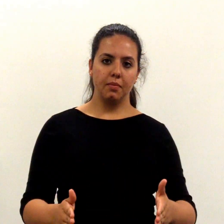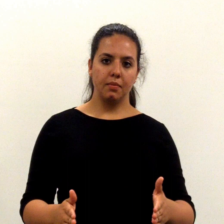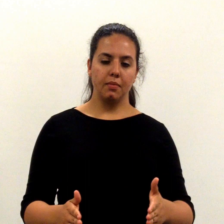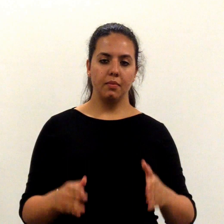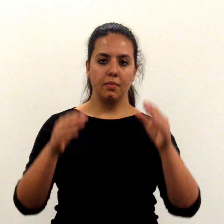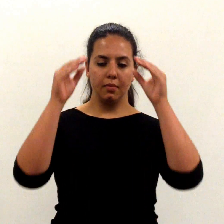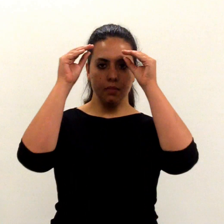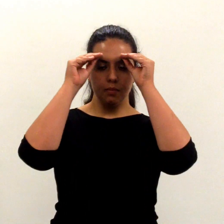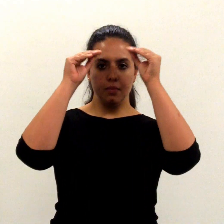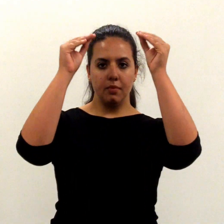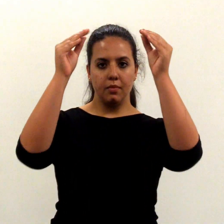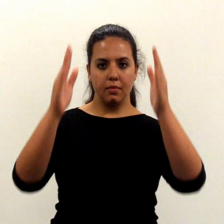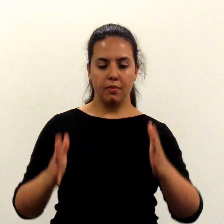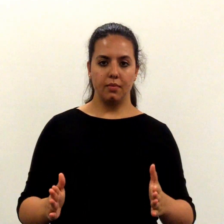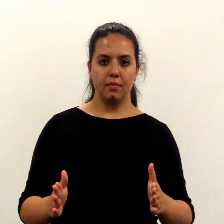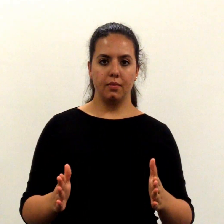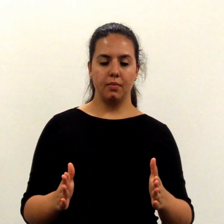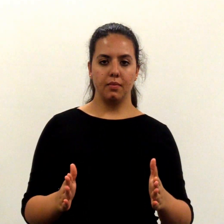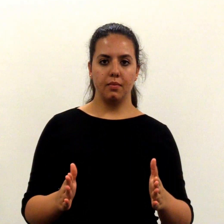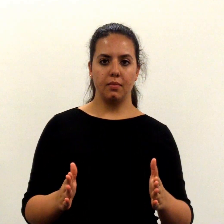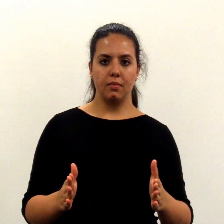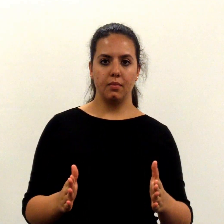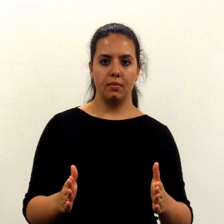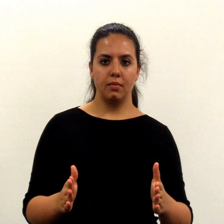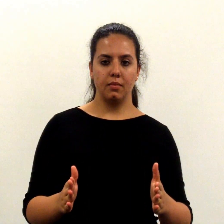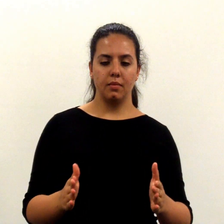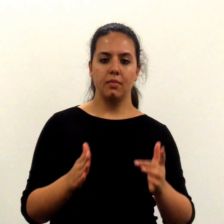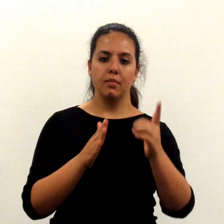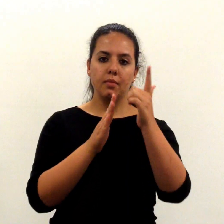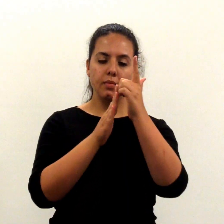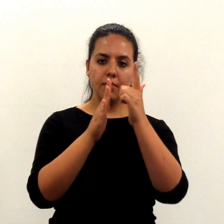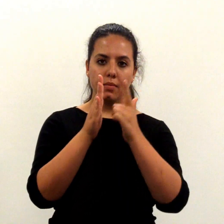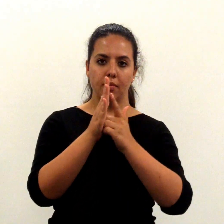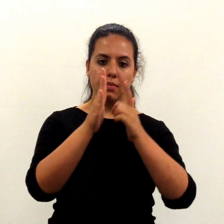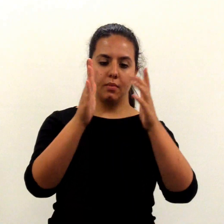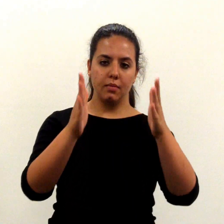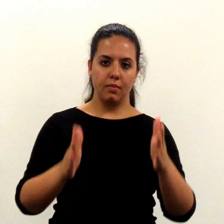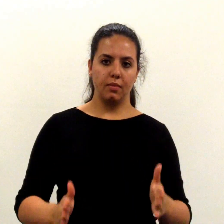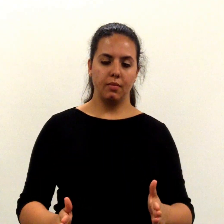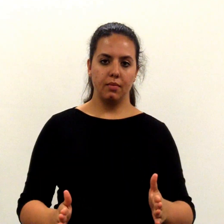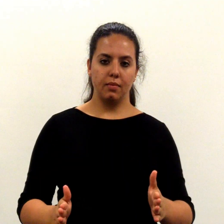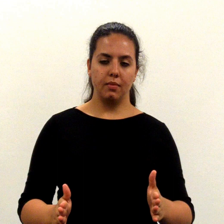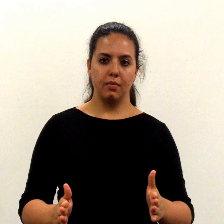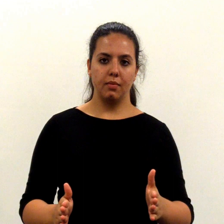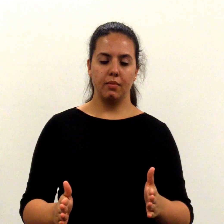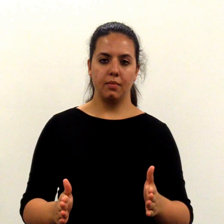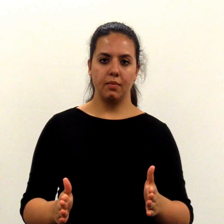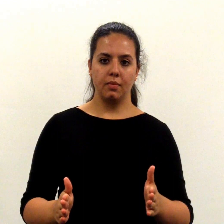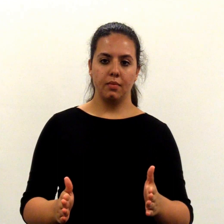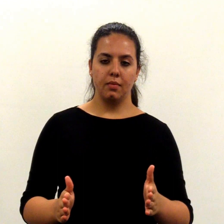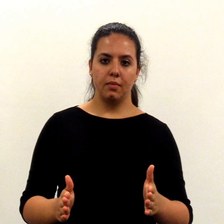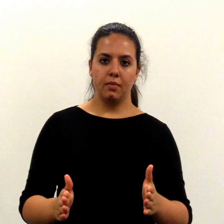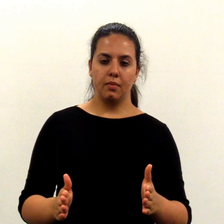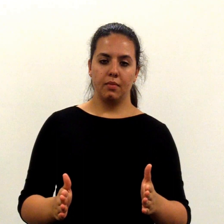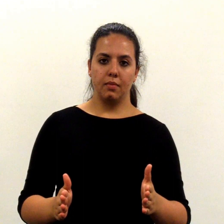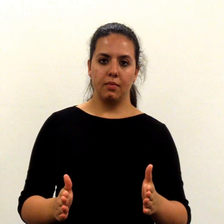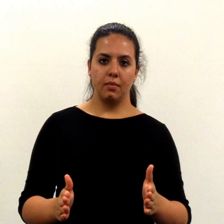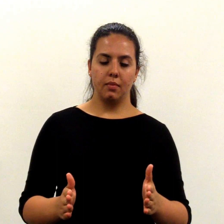teacher. We have it for lawyer. It also used to be for student